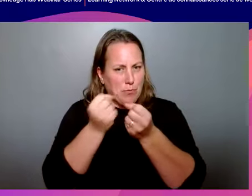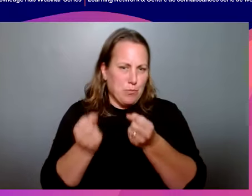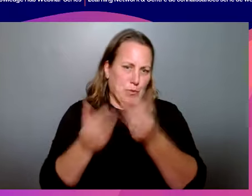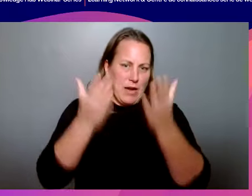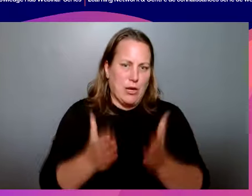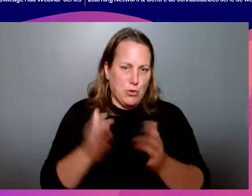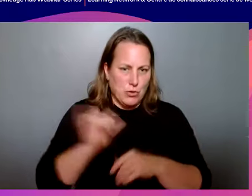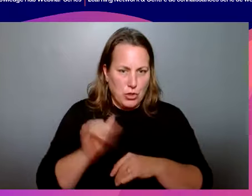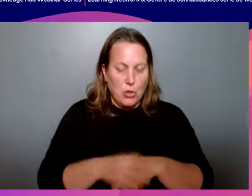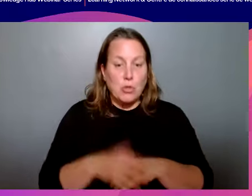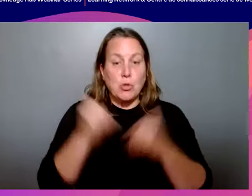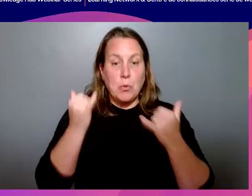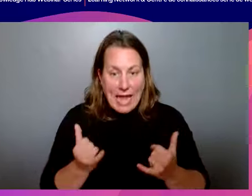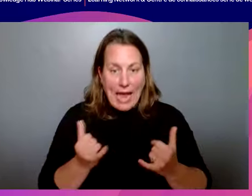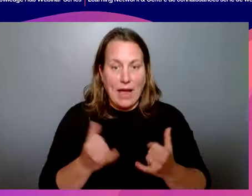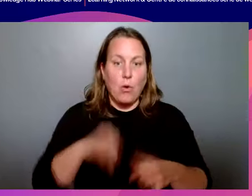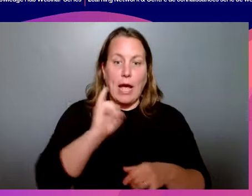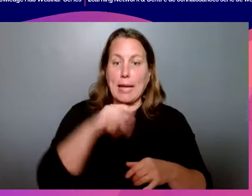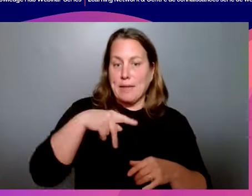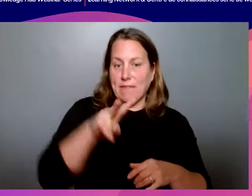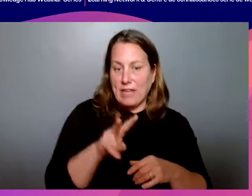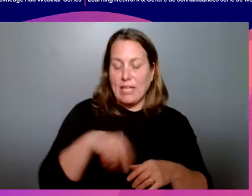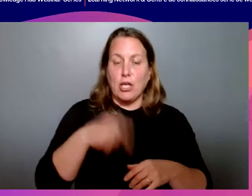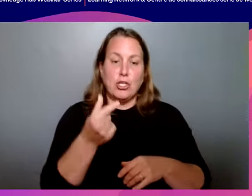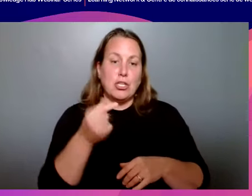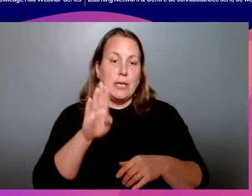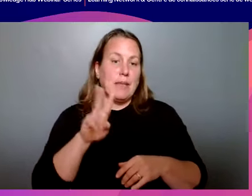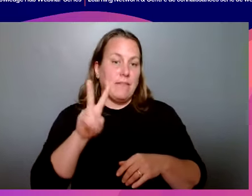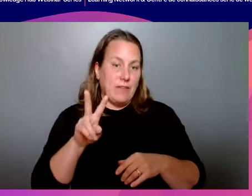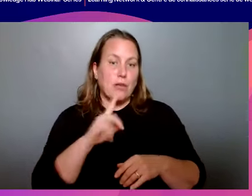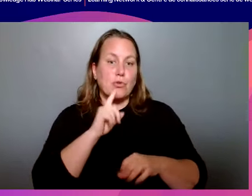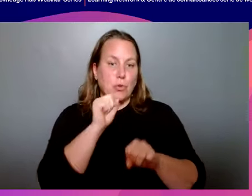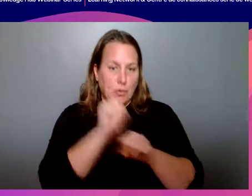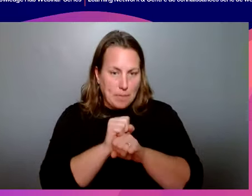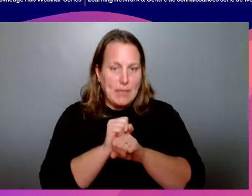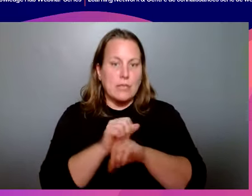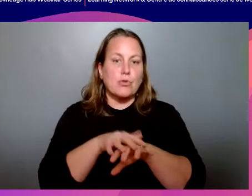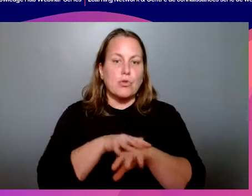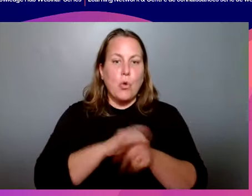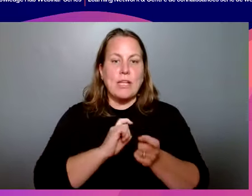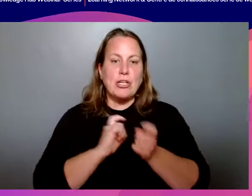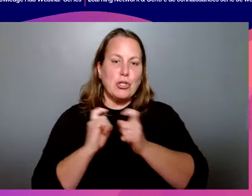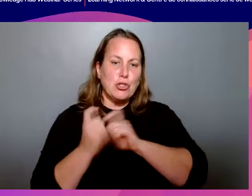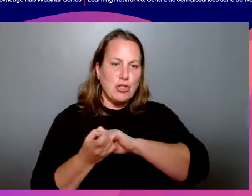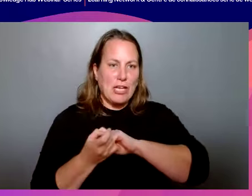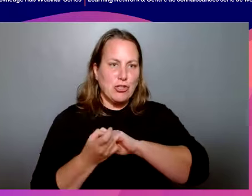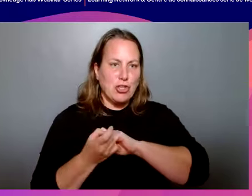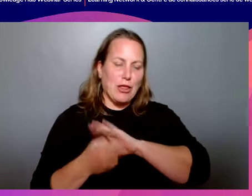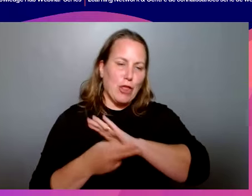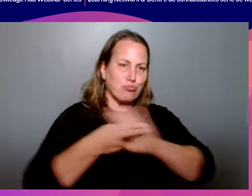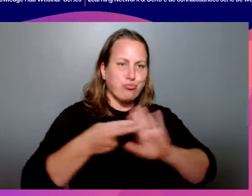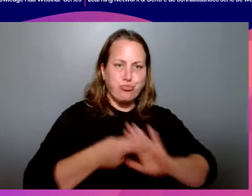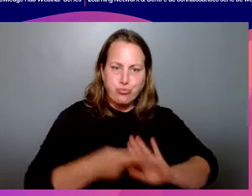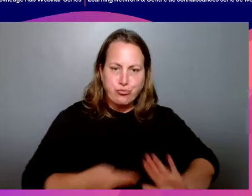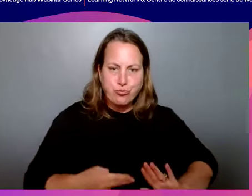are slowly evolving, they remain rooted in cis-sexist, heteronormative, and binary assumptions, impacting not